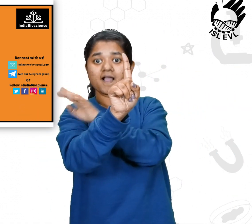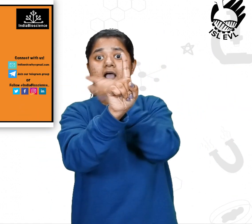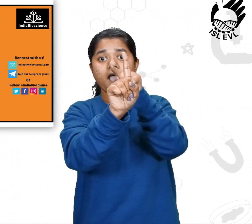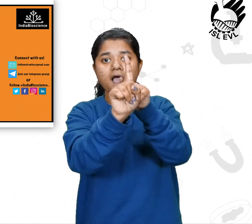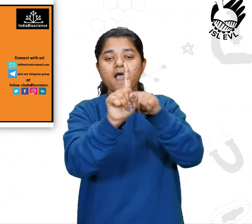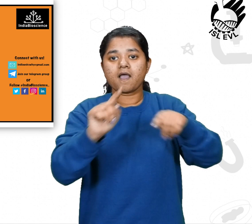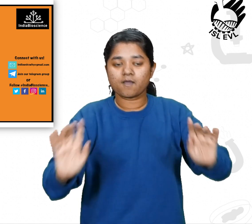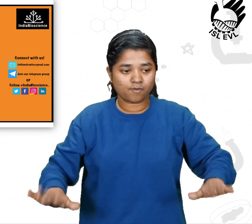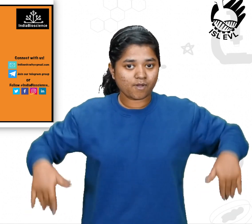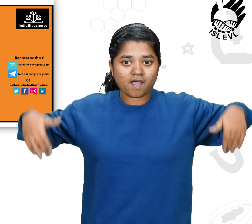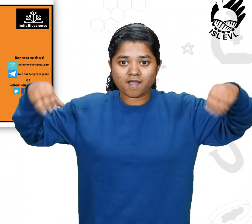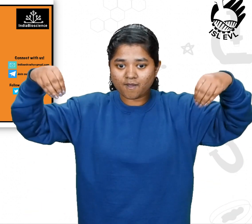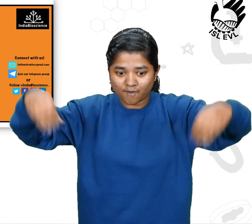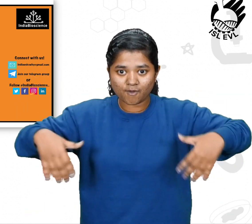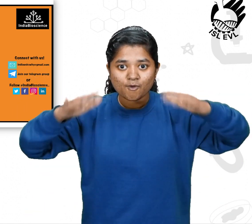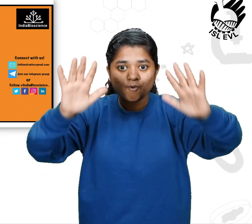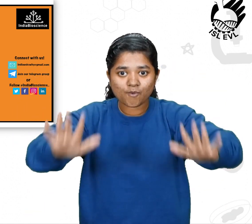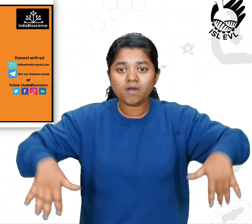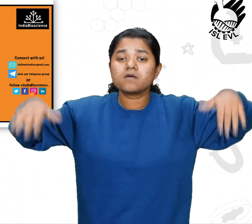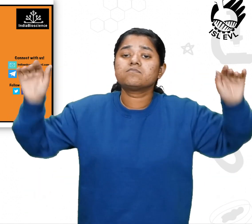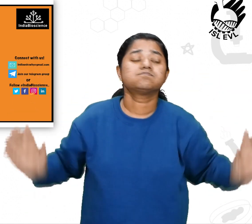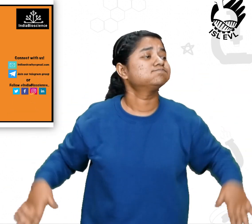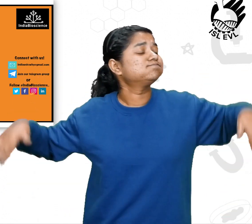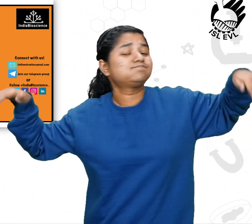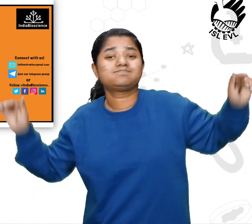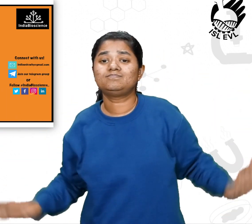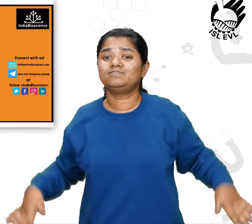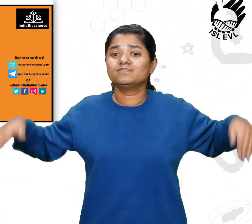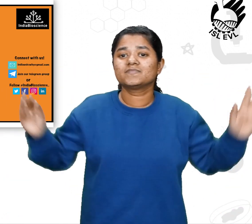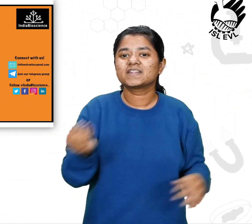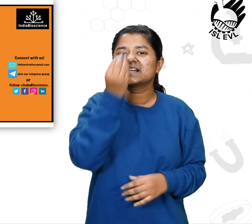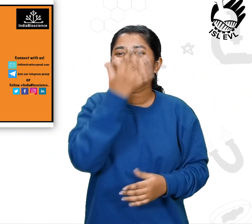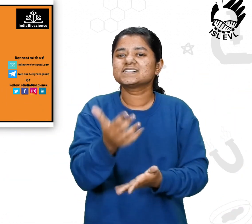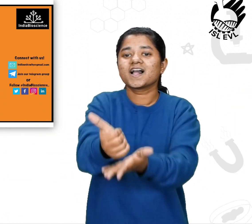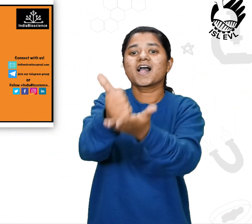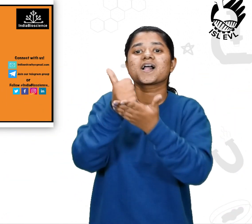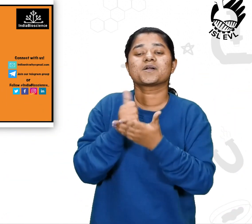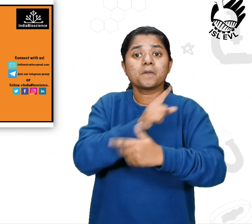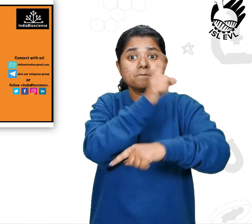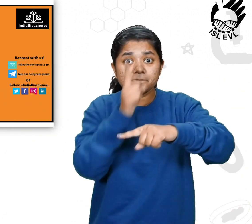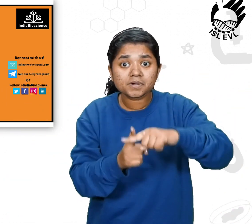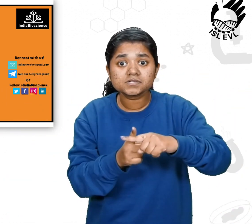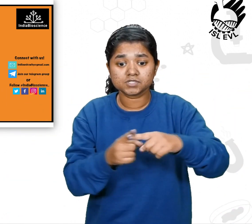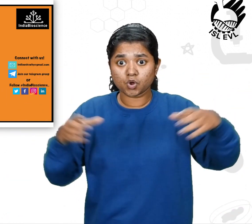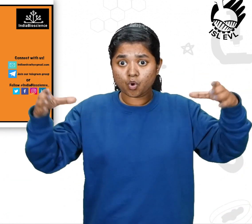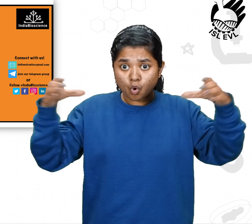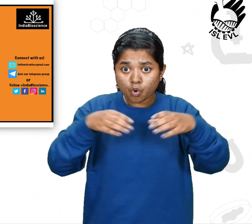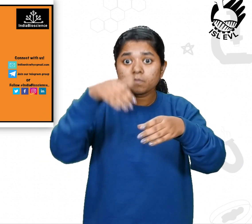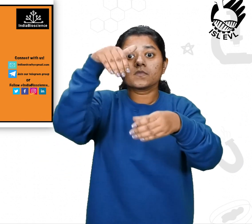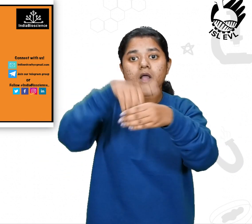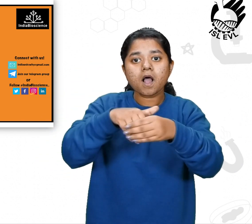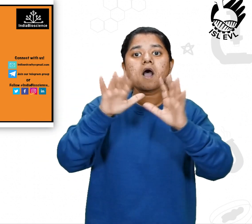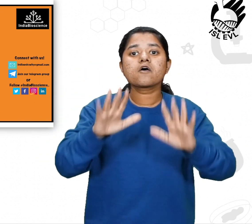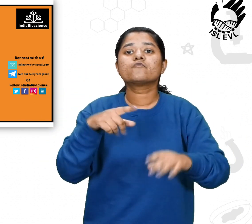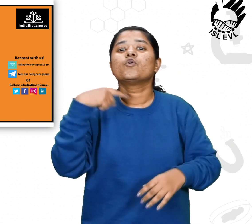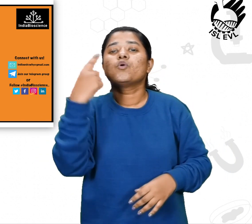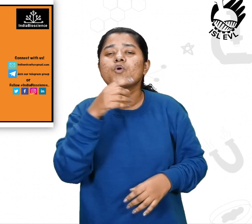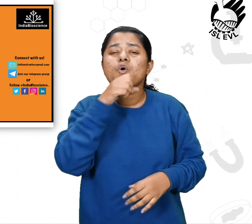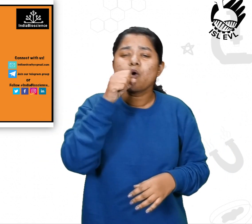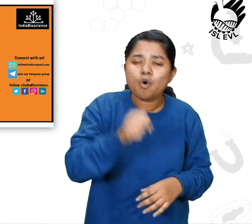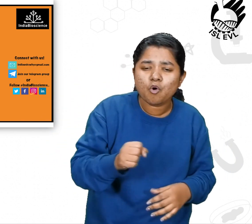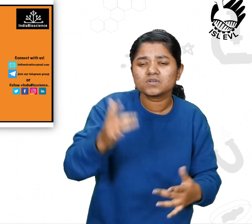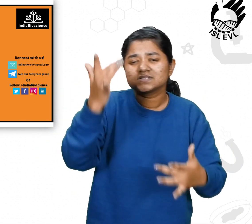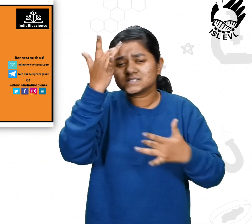choose to stay at the back till the time they recover. Oh, so you mean that the leader does all the work and the rest of the